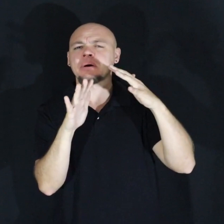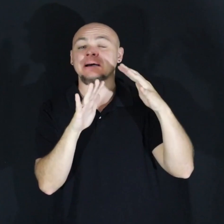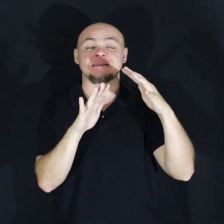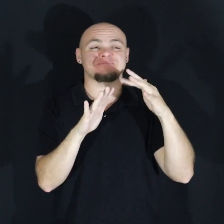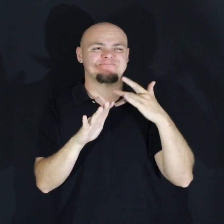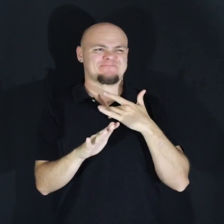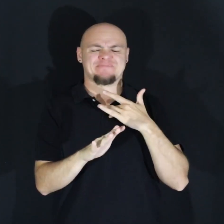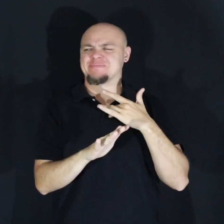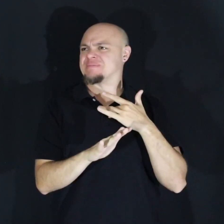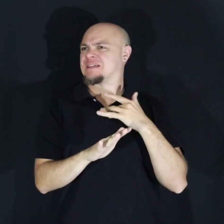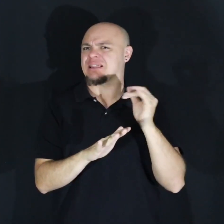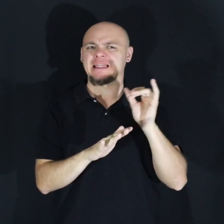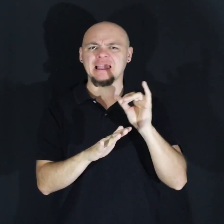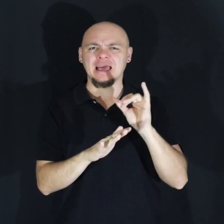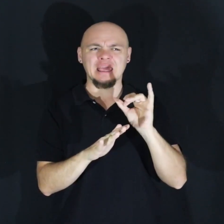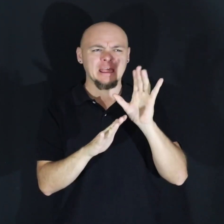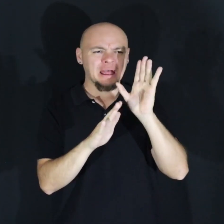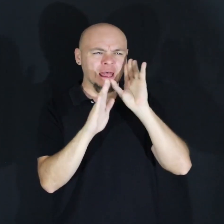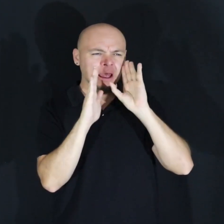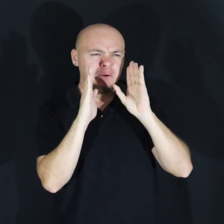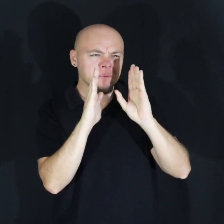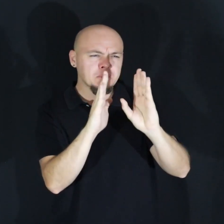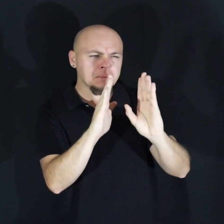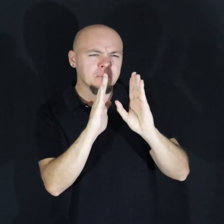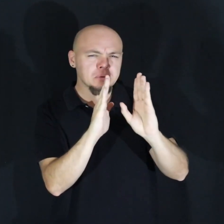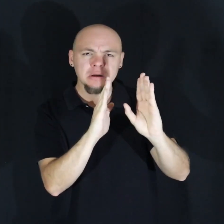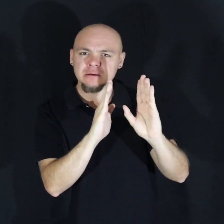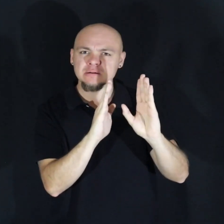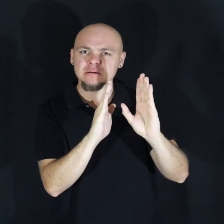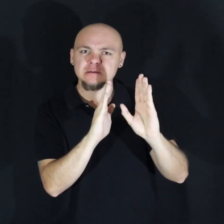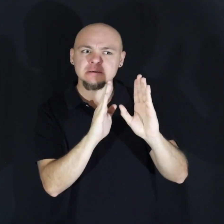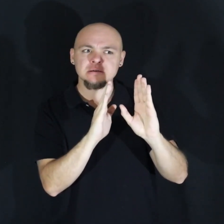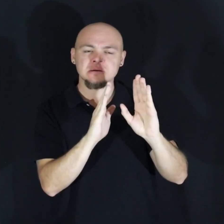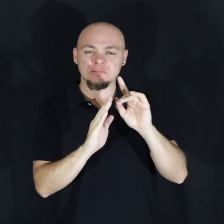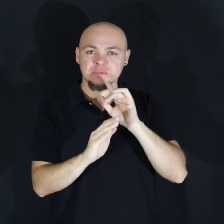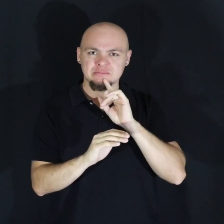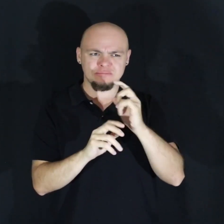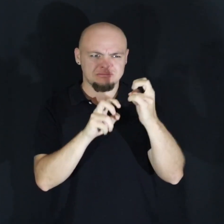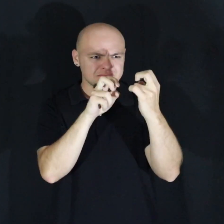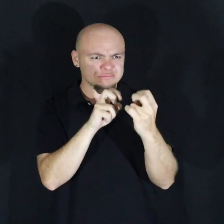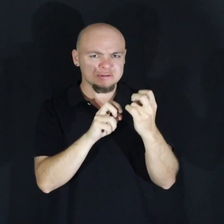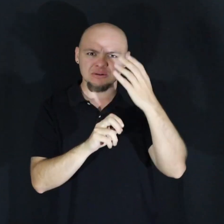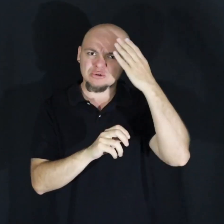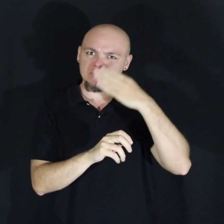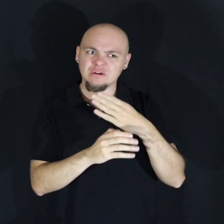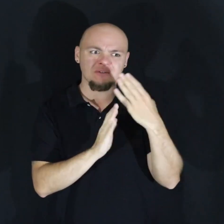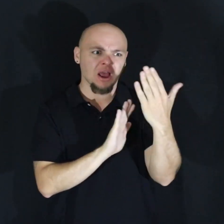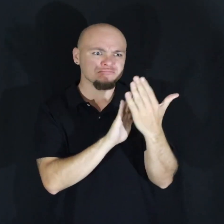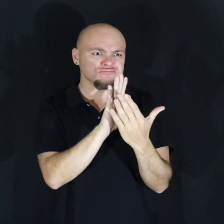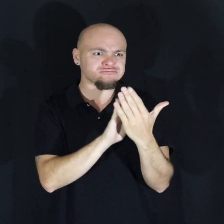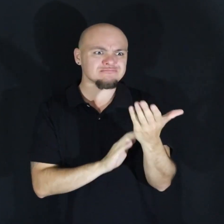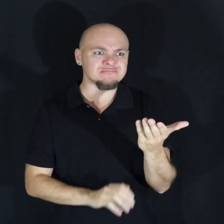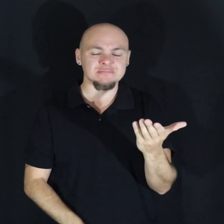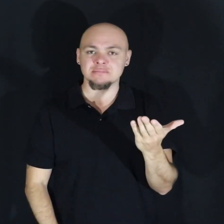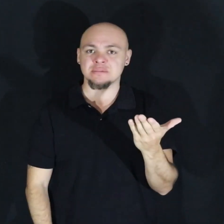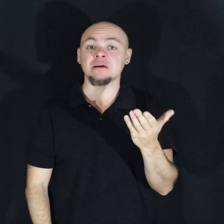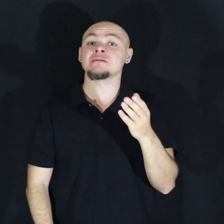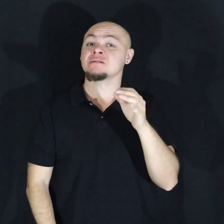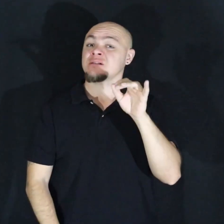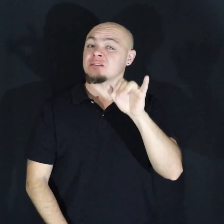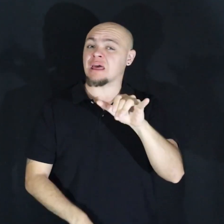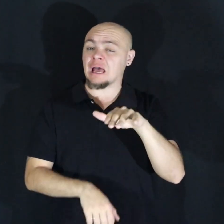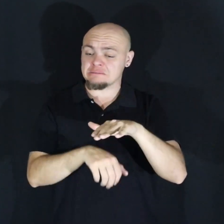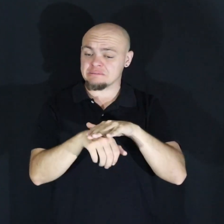that it felt like we were having to like sonar hone into each other, even though we were directly in front of one another. And those